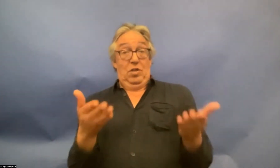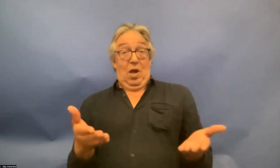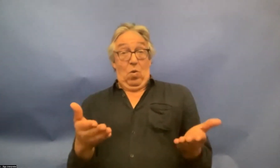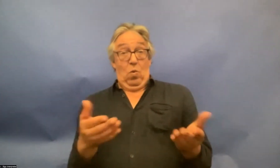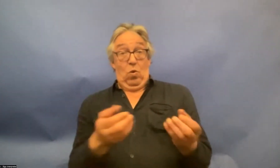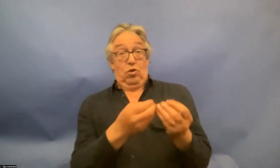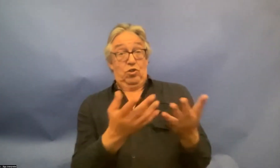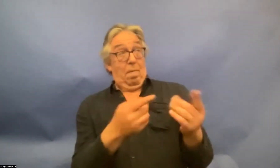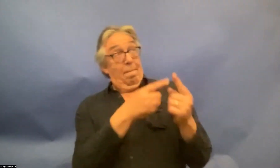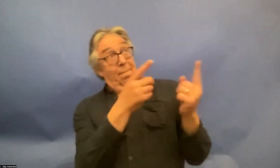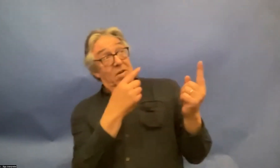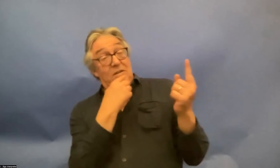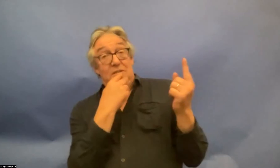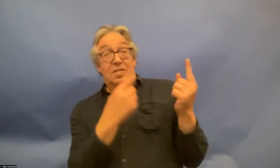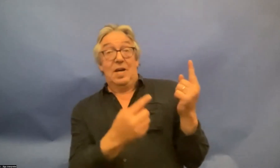I also have no